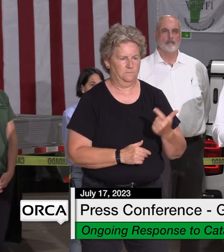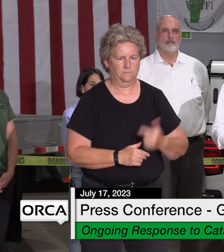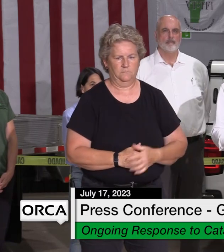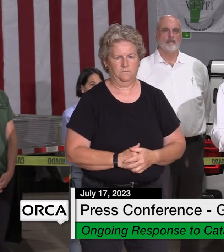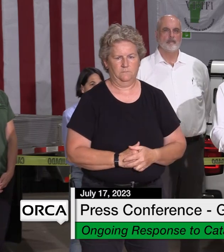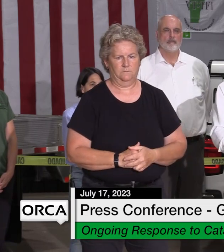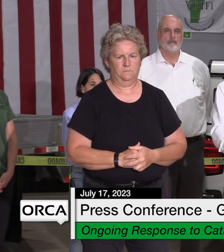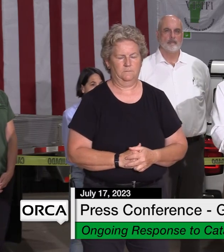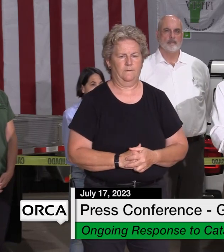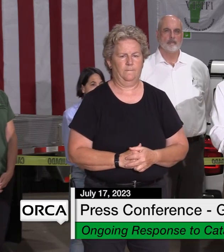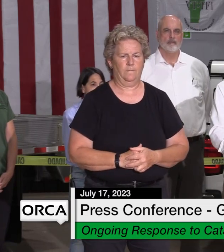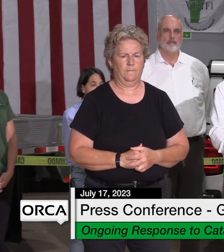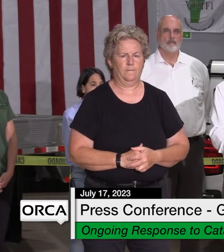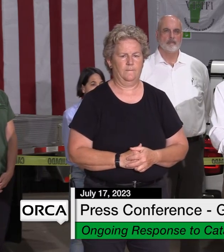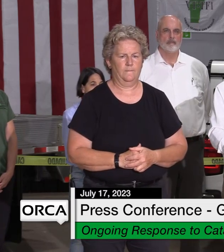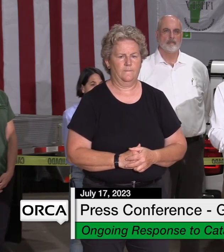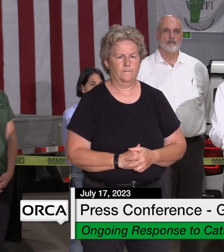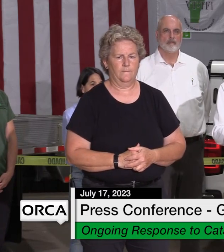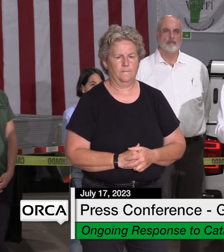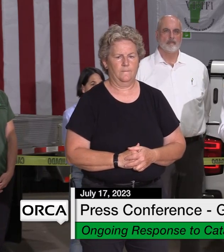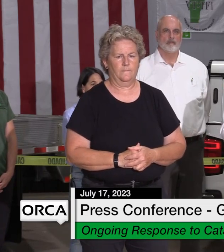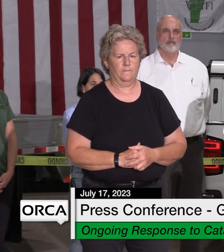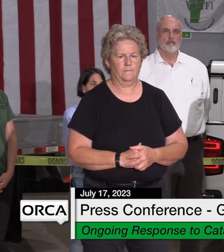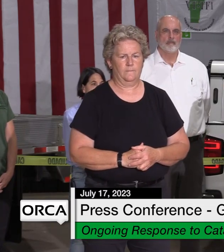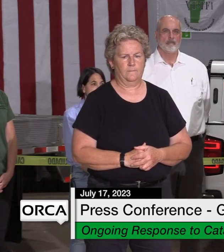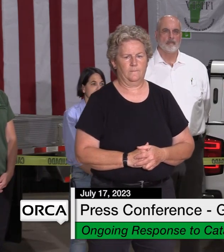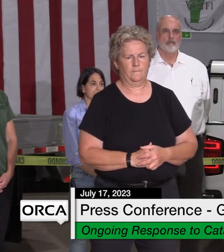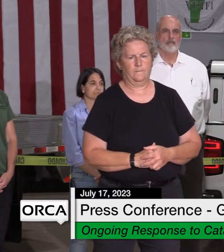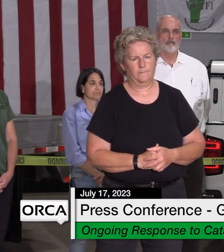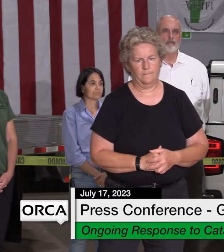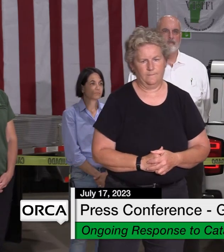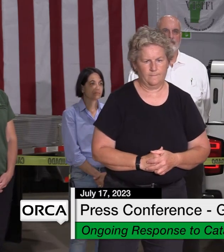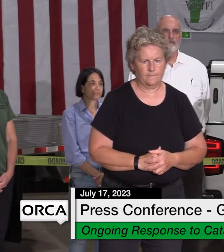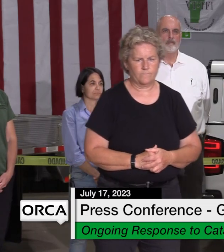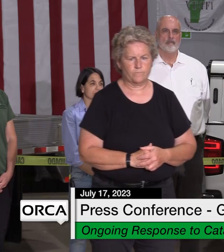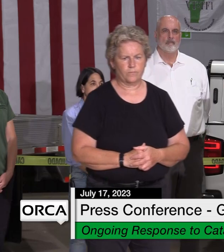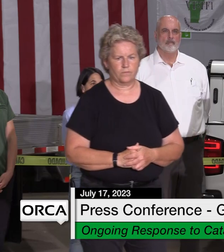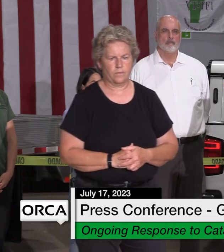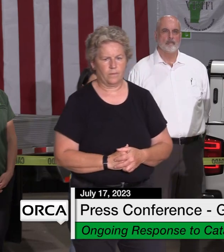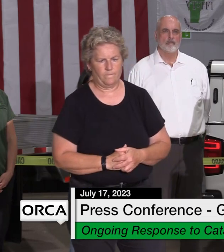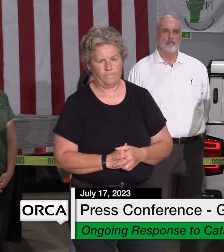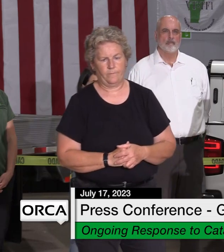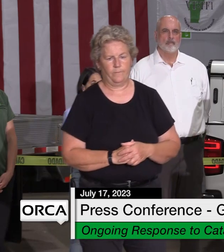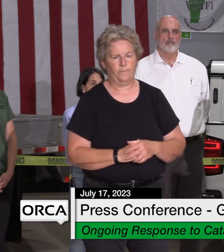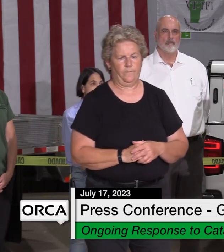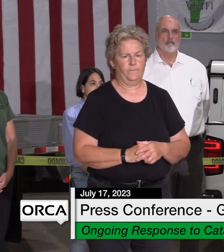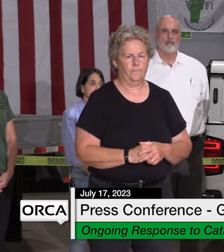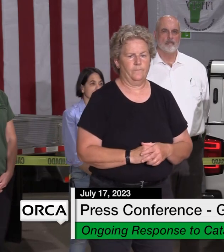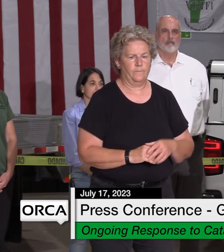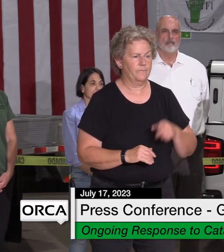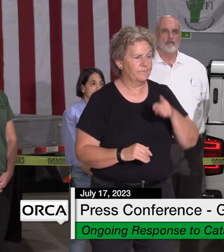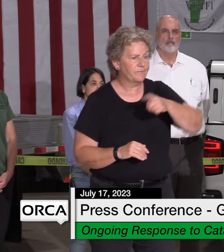course, everybody relies on them to get to where they need to be, to get to work, to check on loved ones. And we know that we need